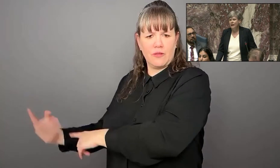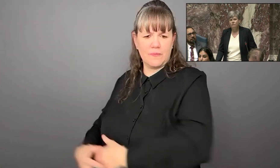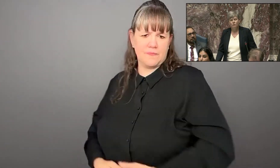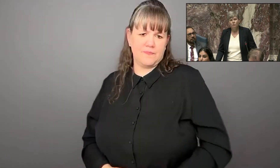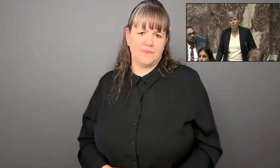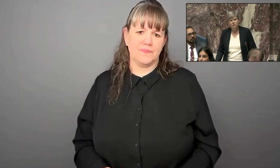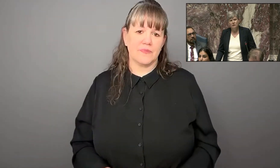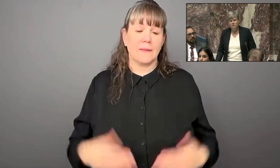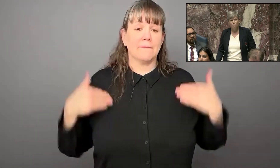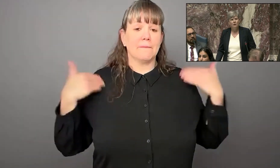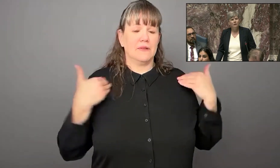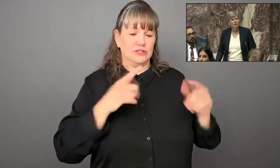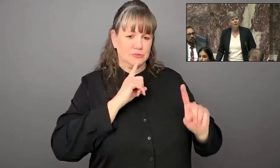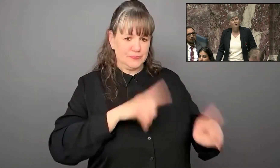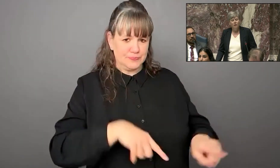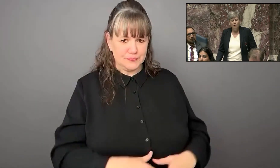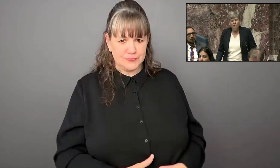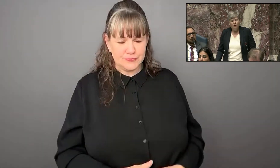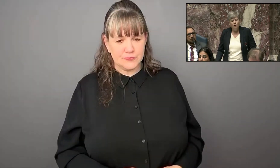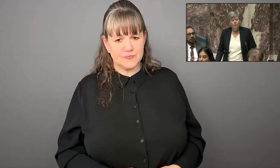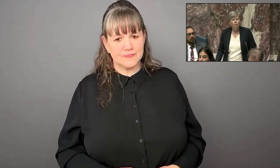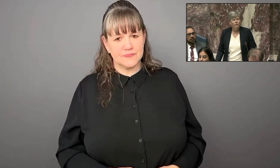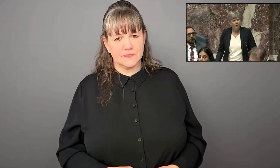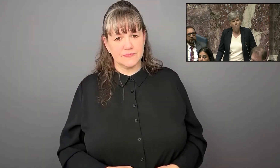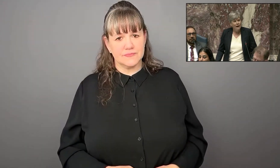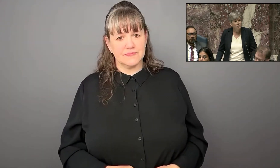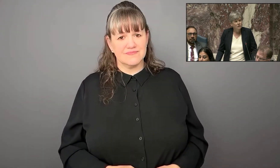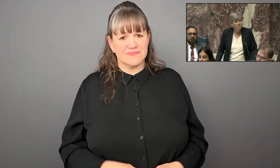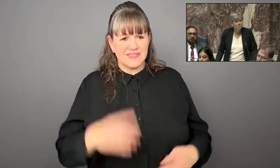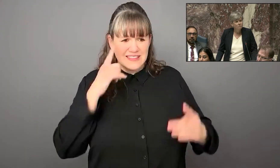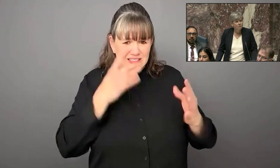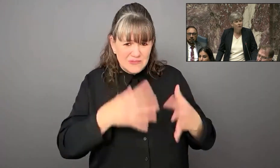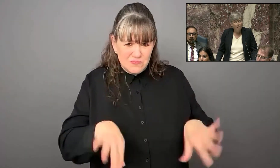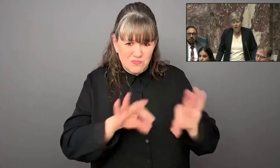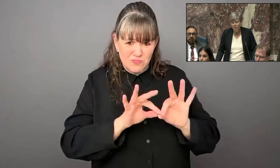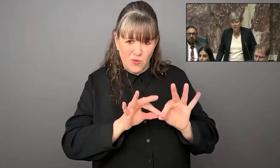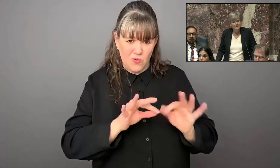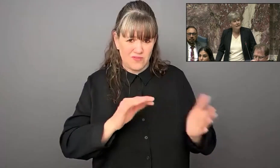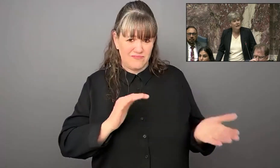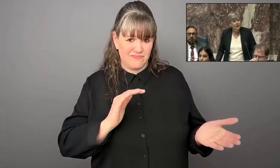how we have to approach this work with compassion